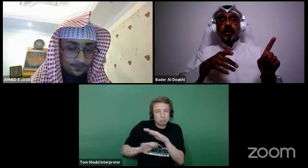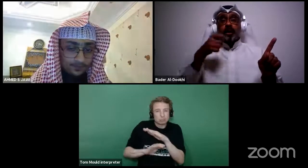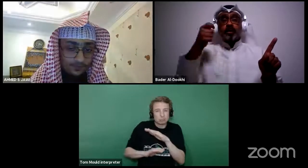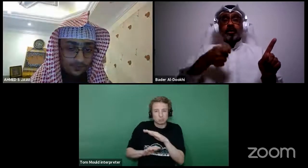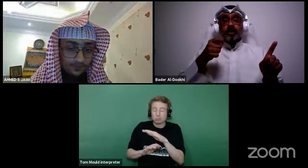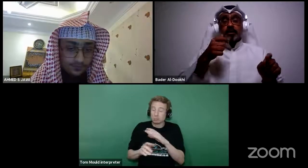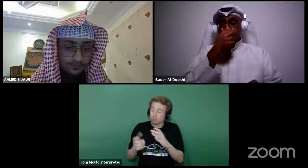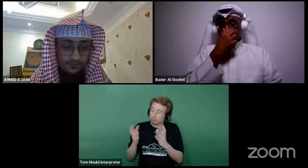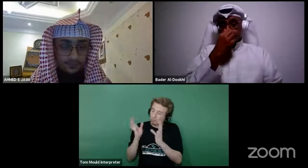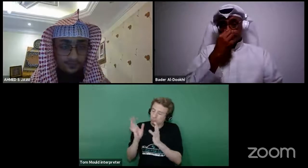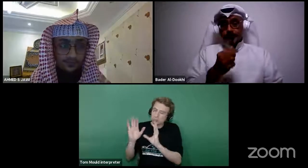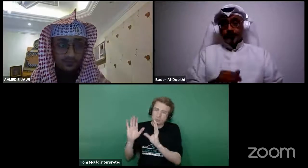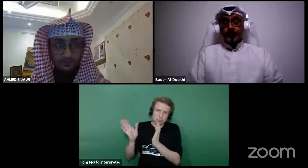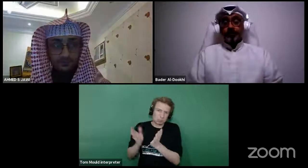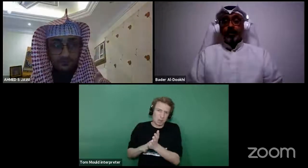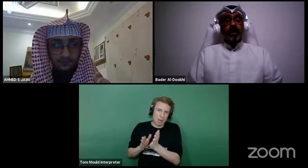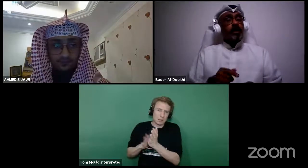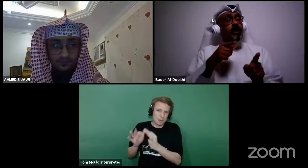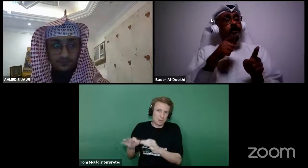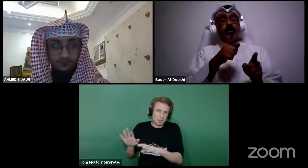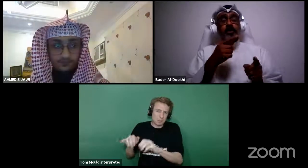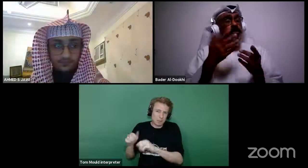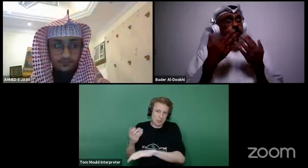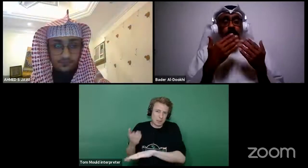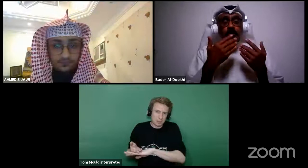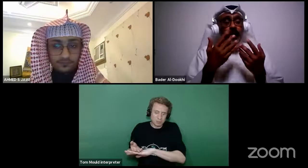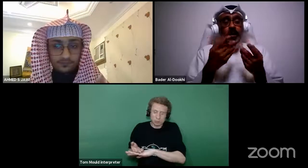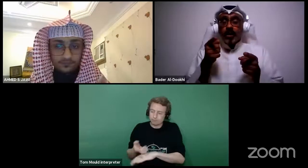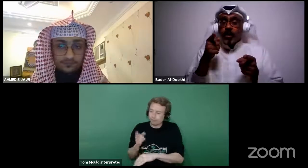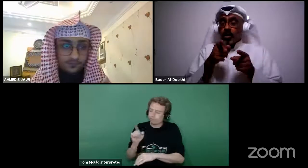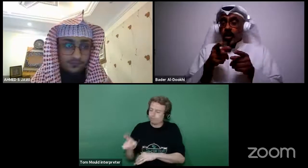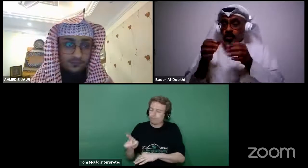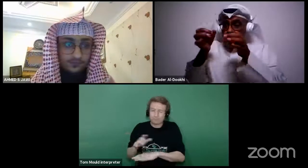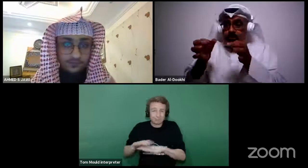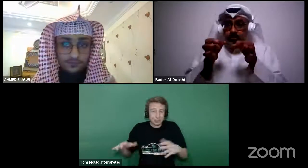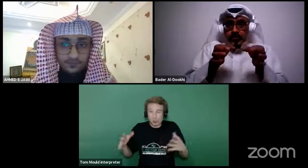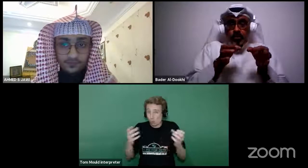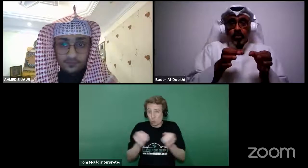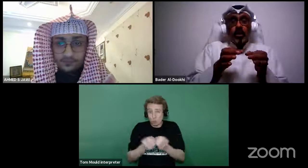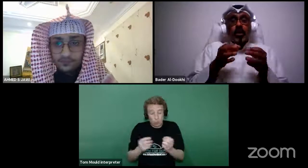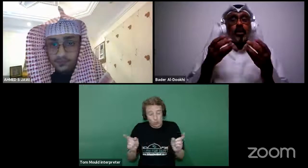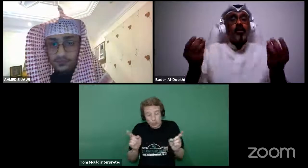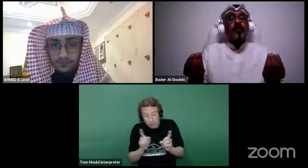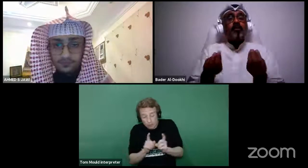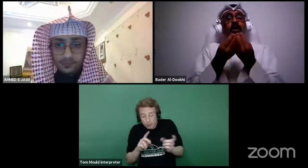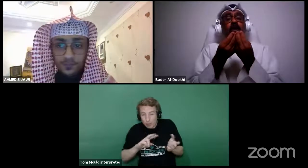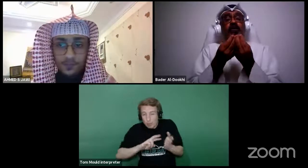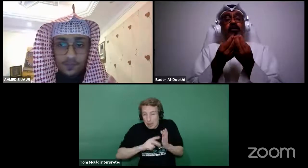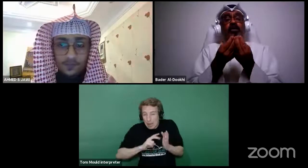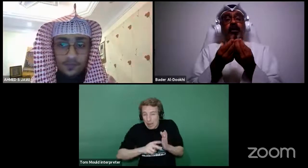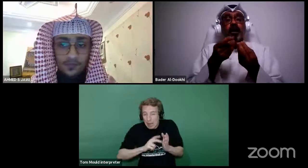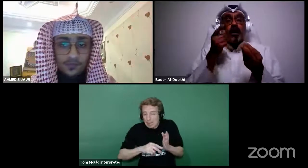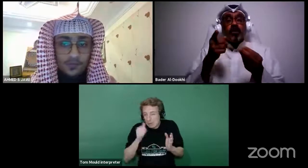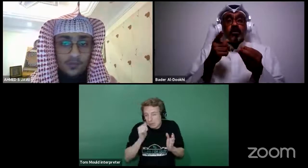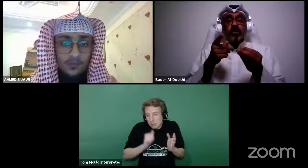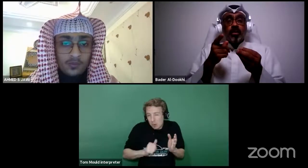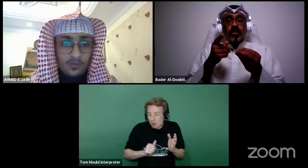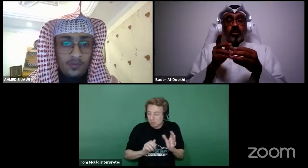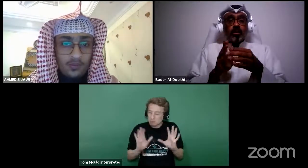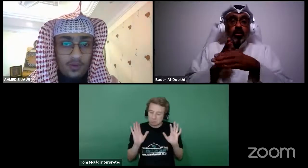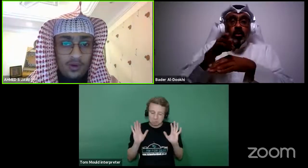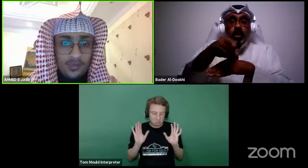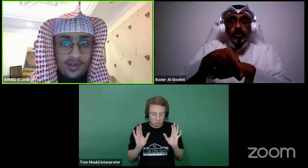him. You were not present with them when they arranged their plan together and while they were plotting.